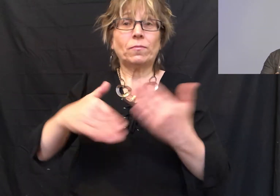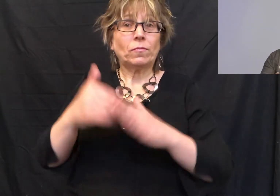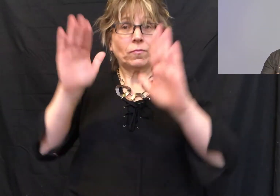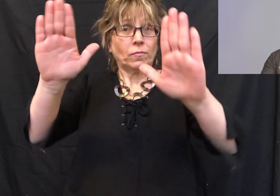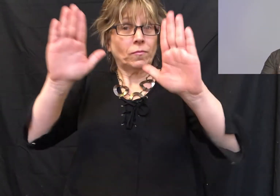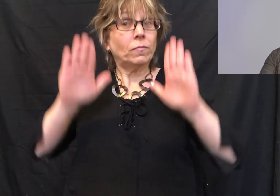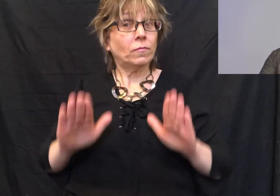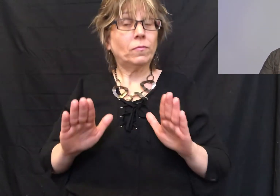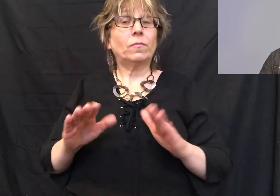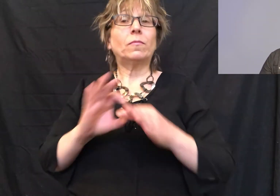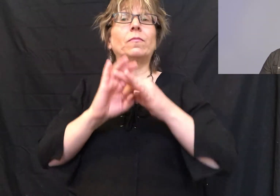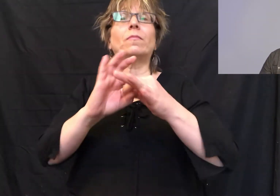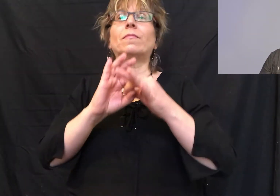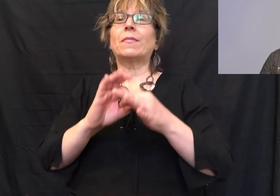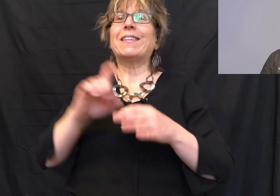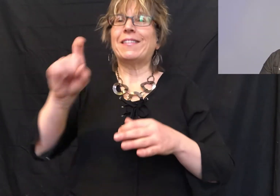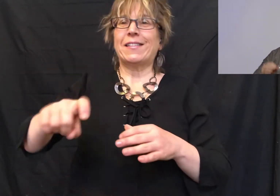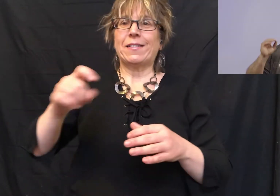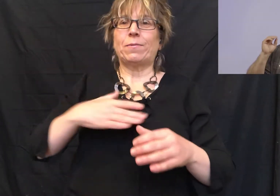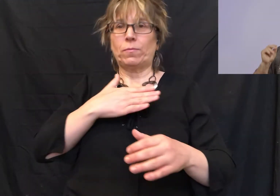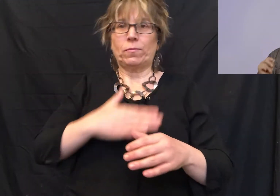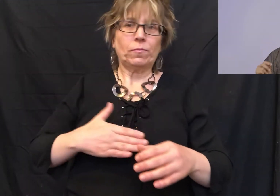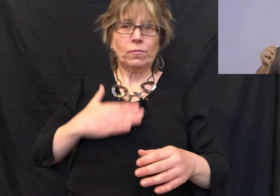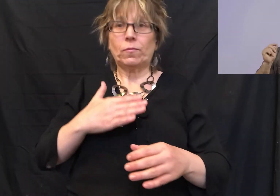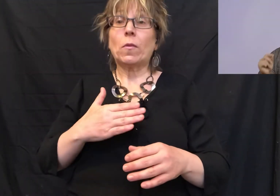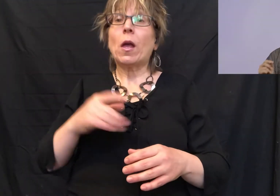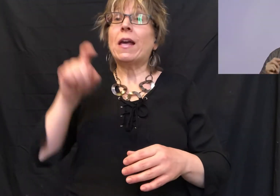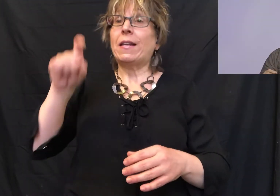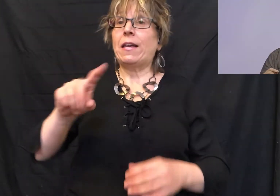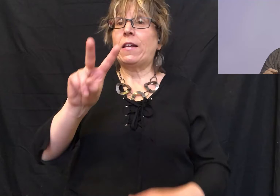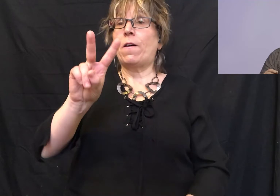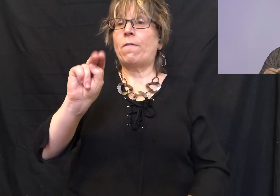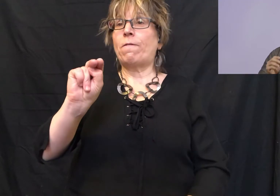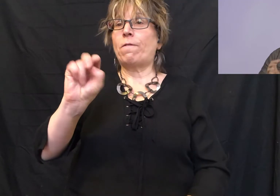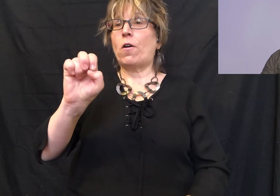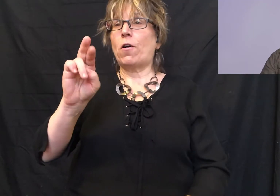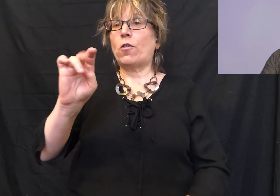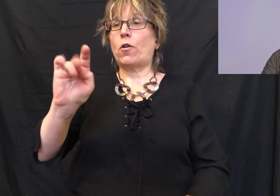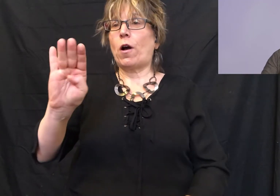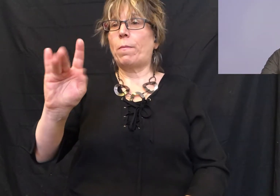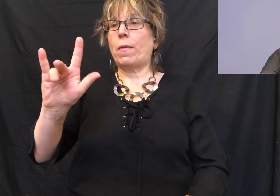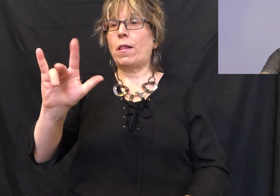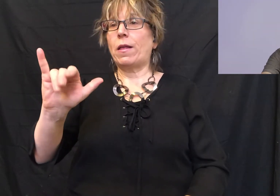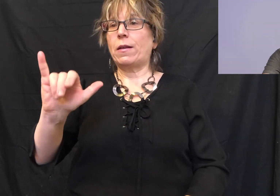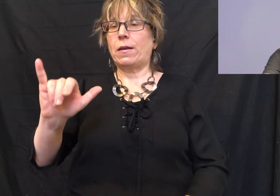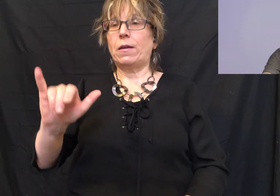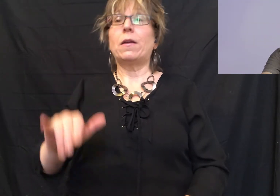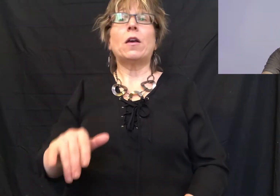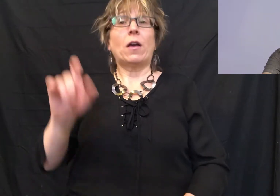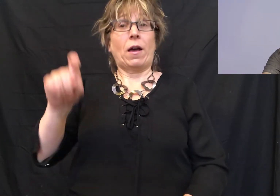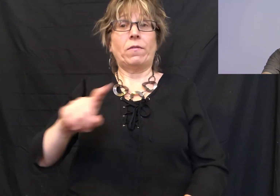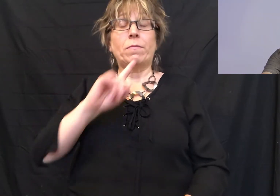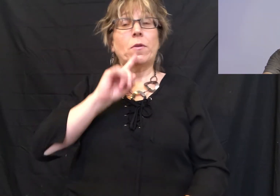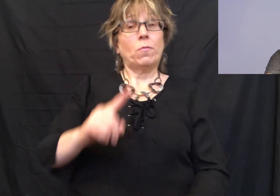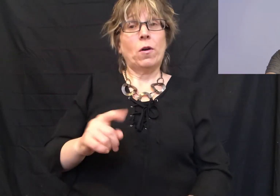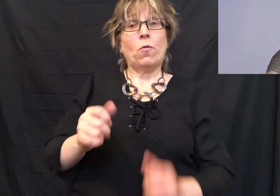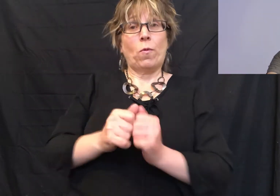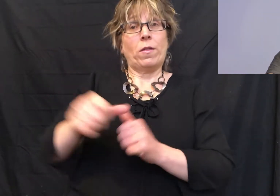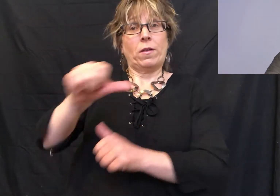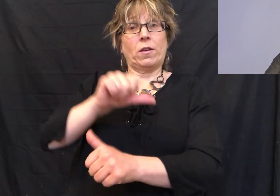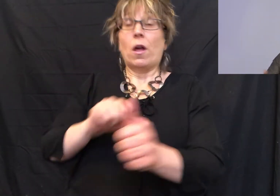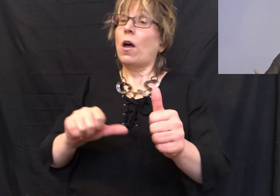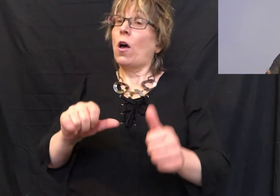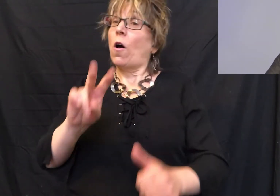great relationships not only need appreciation, they need vulnerability. You have to be able to be real with each